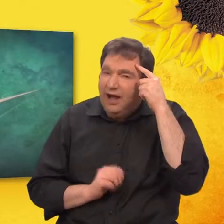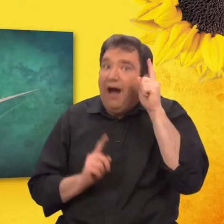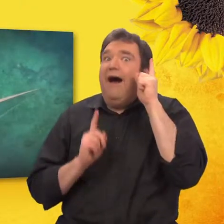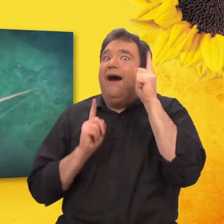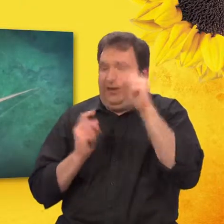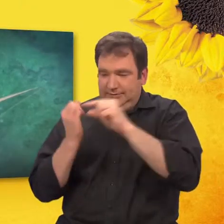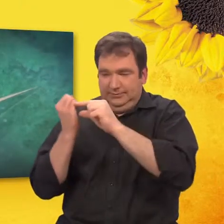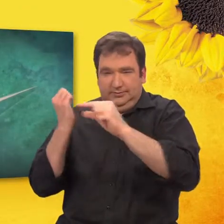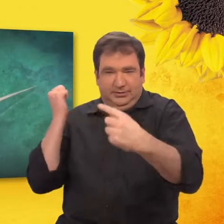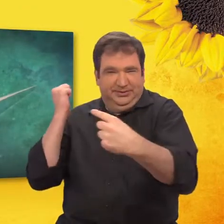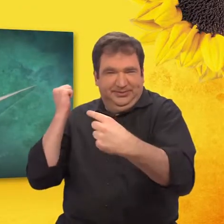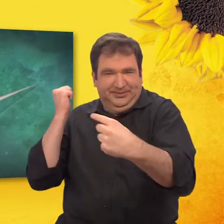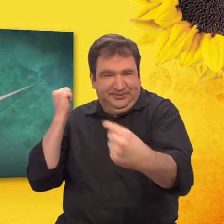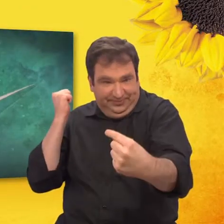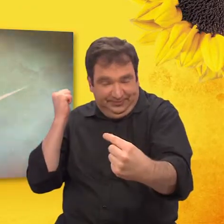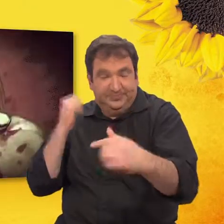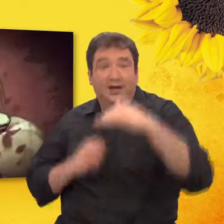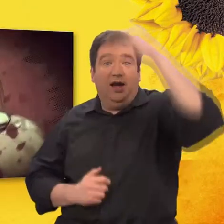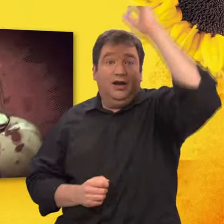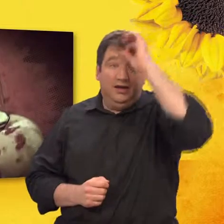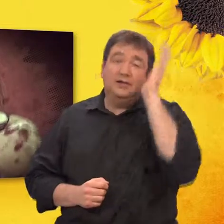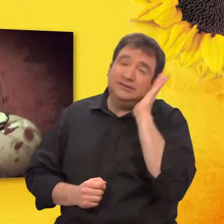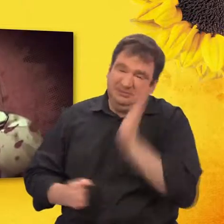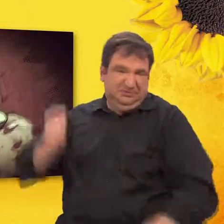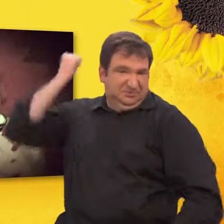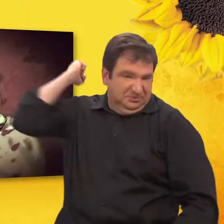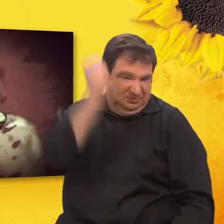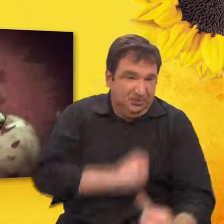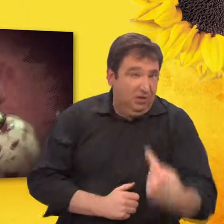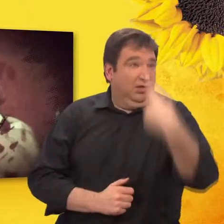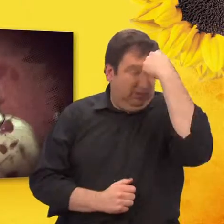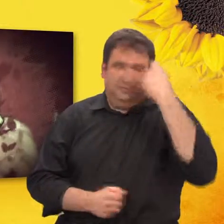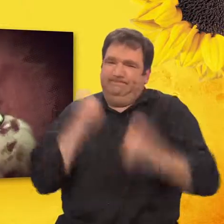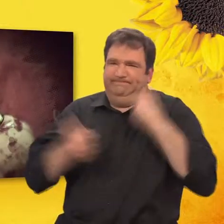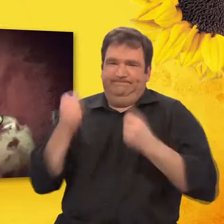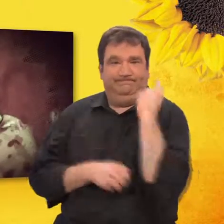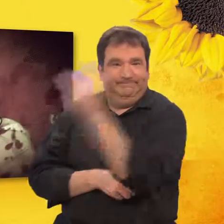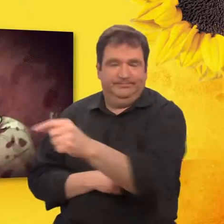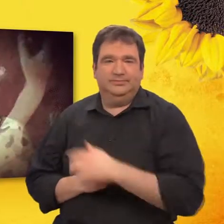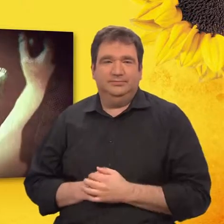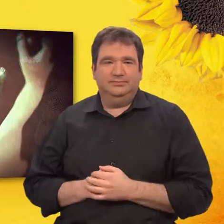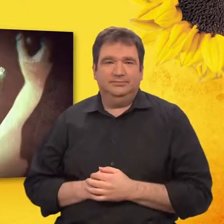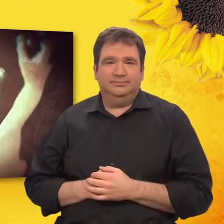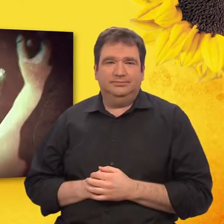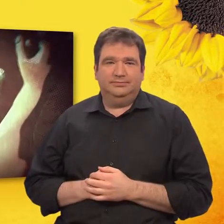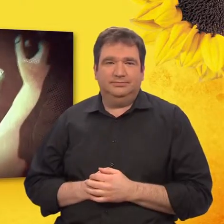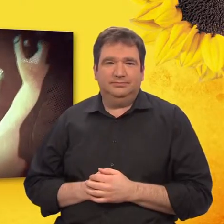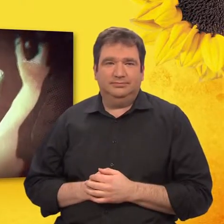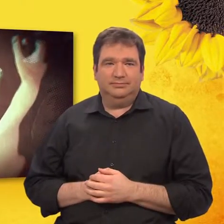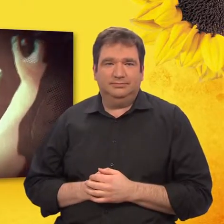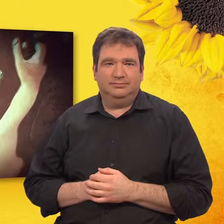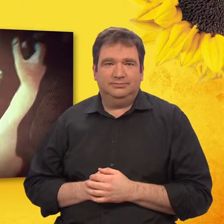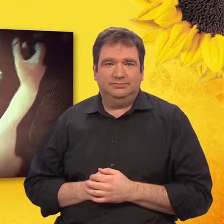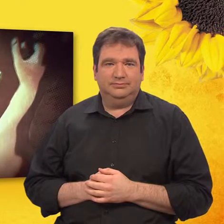Ulysses thinks of a plan. He makes a sharp stick, and when the giant is sleeping, he stabs it in the giant's eye and runs away.